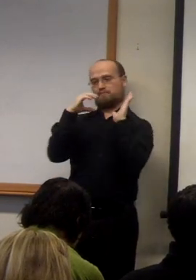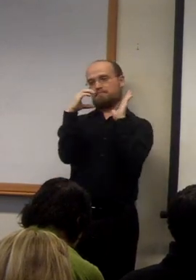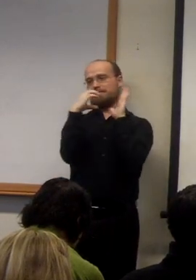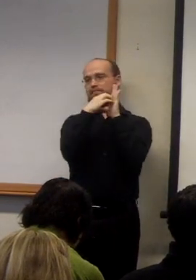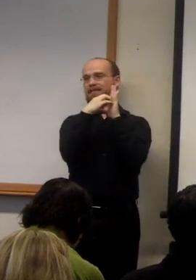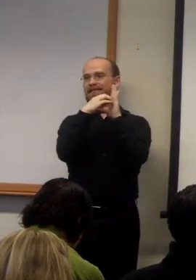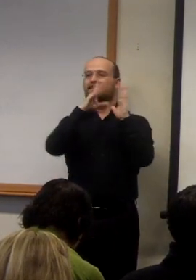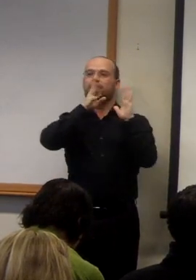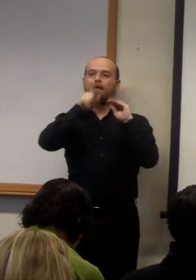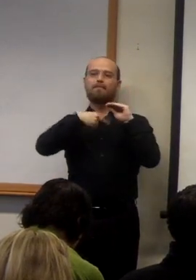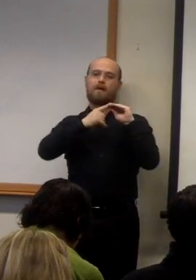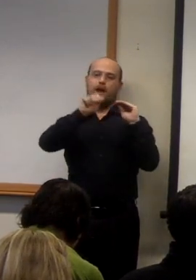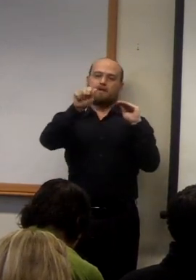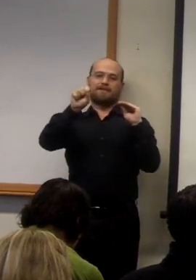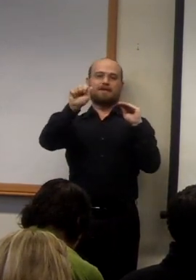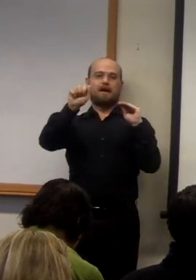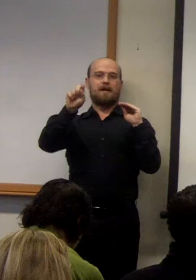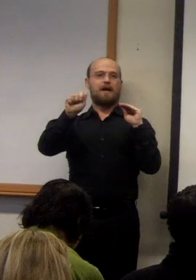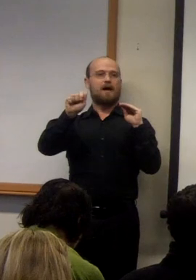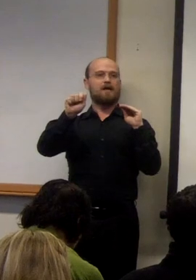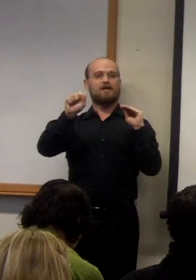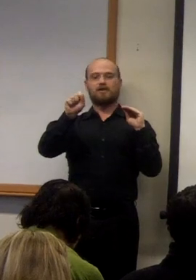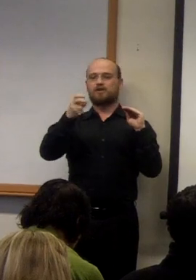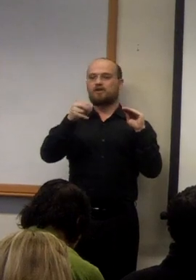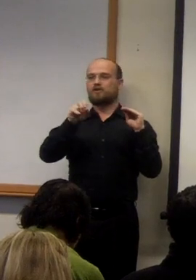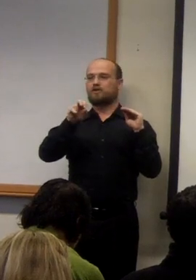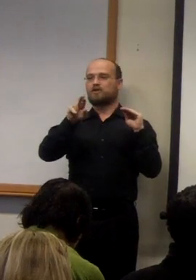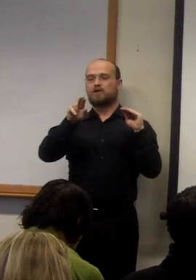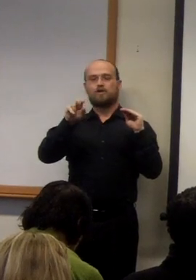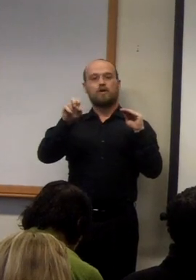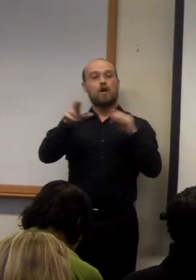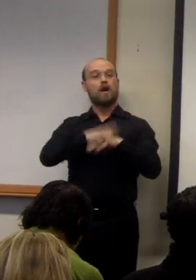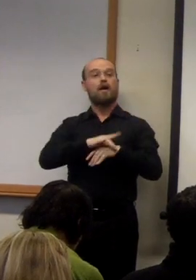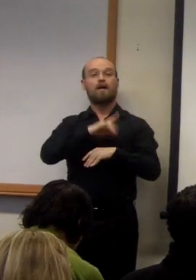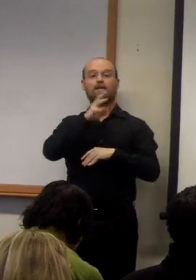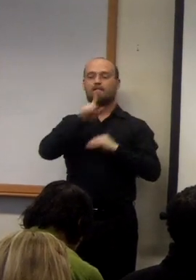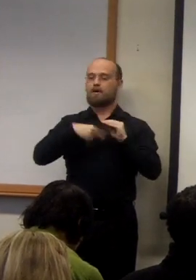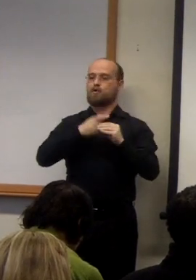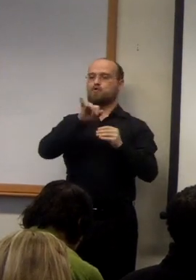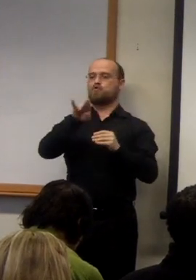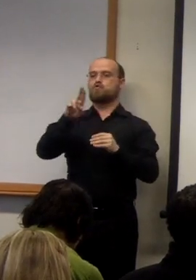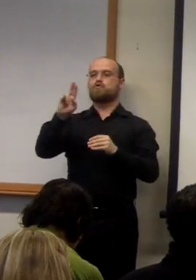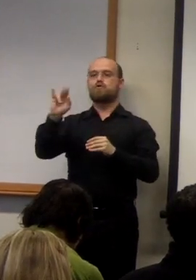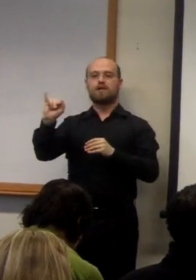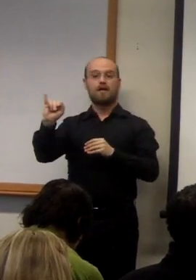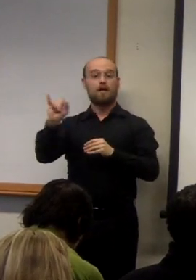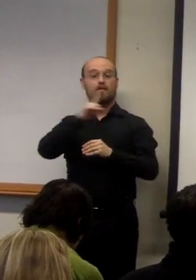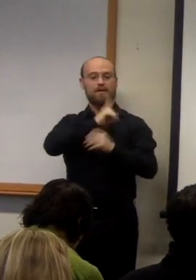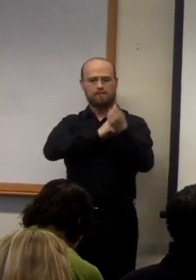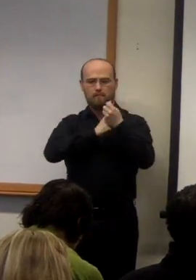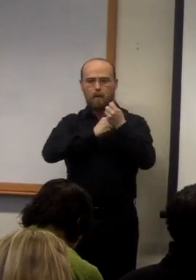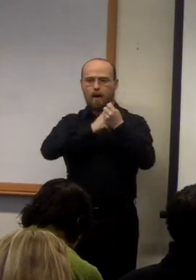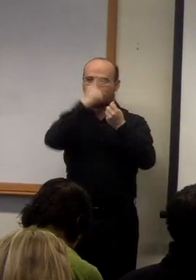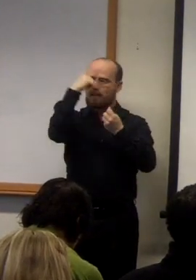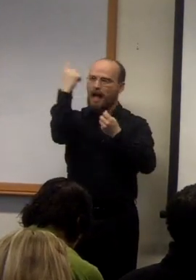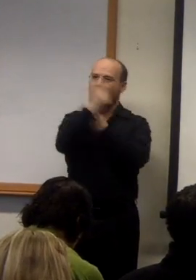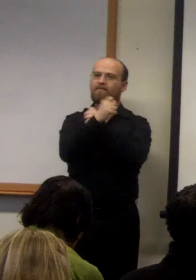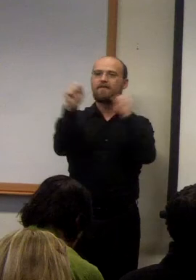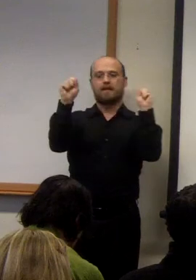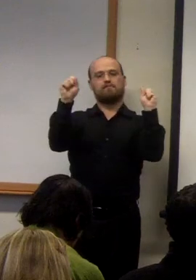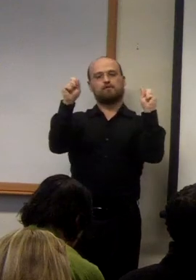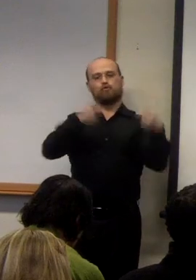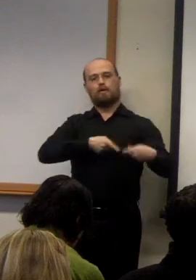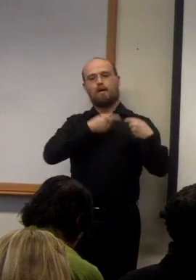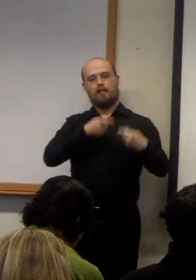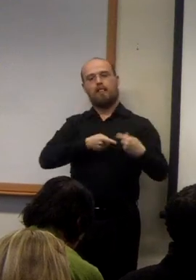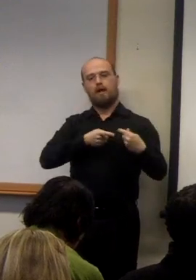just absolutely powerful. There's an essay about Yuri Kochiyama, a Japanese American woman who stood in solidarity with the Black freedom struggle, Black civil